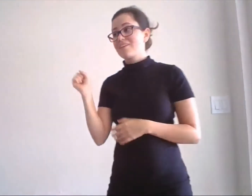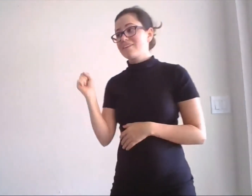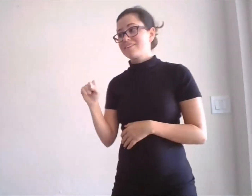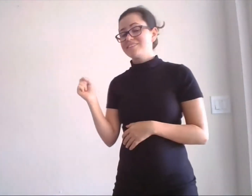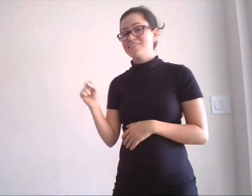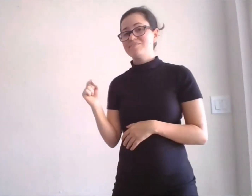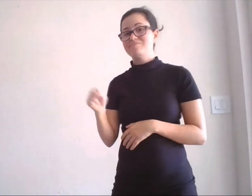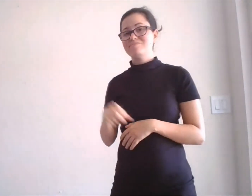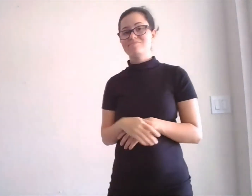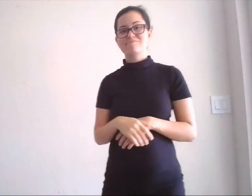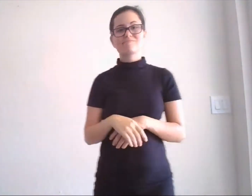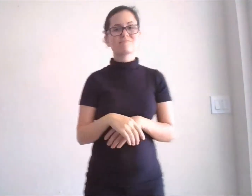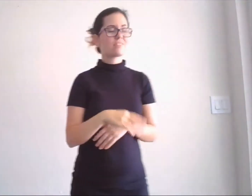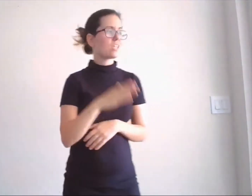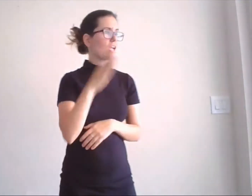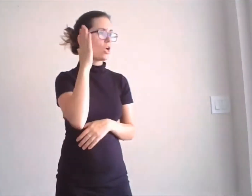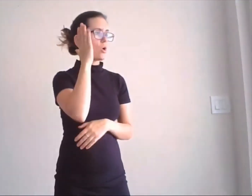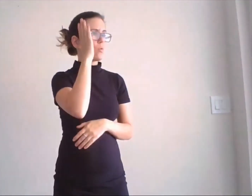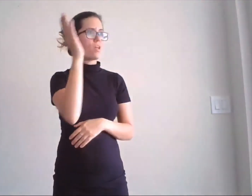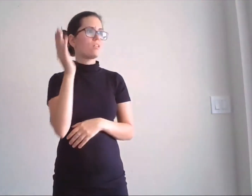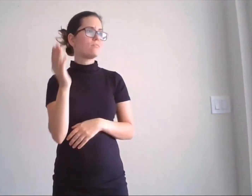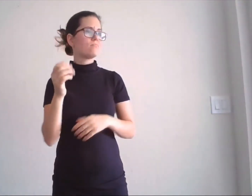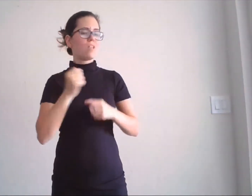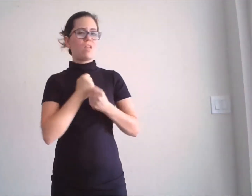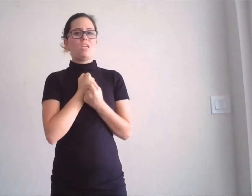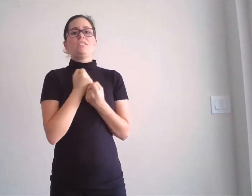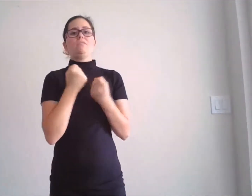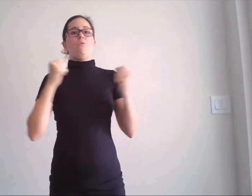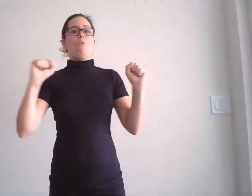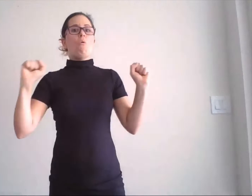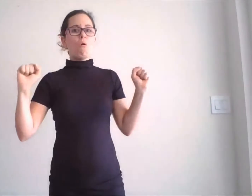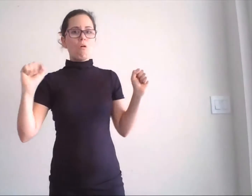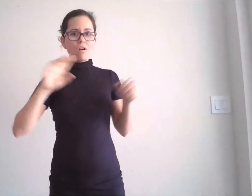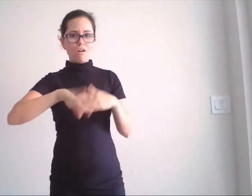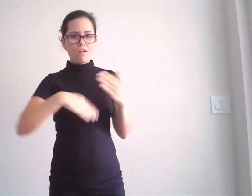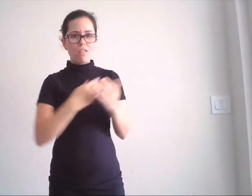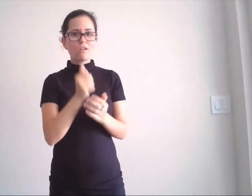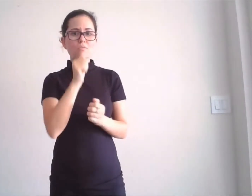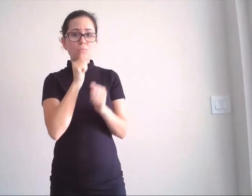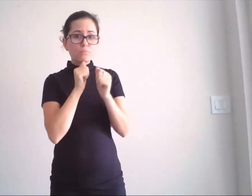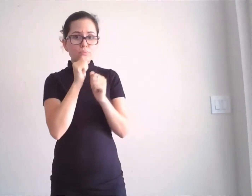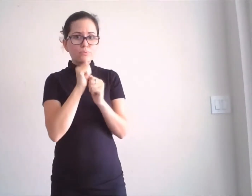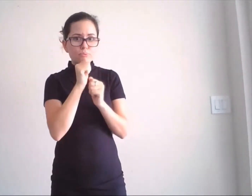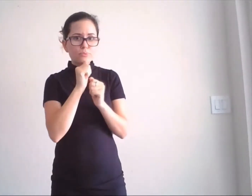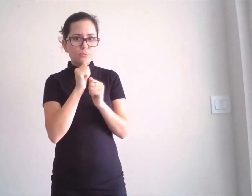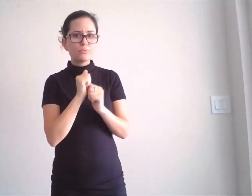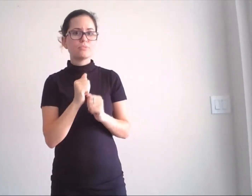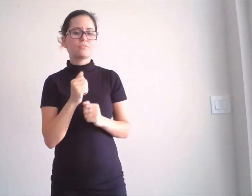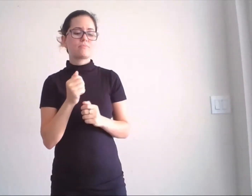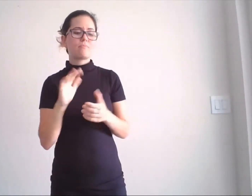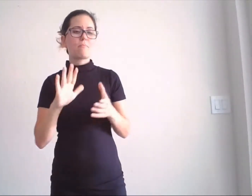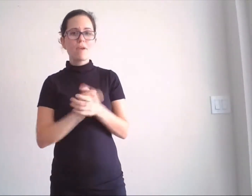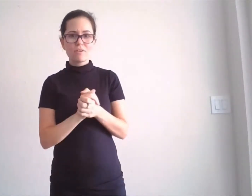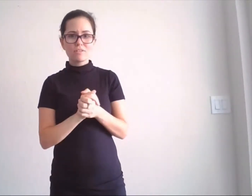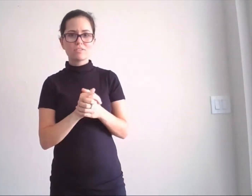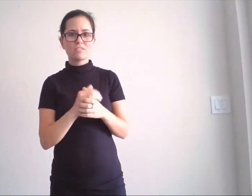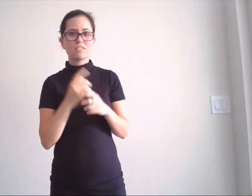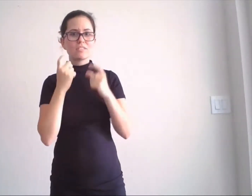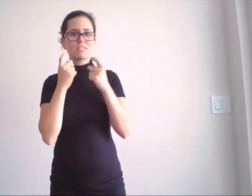gonna. It's not like I've got some thoughts, but at the same time, I don't want to set this up like, hey, we've got the key